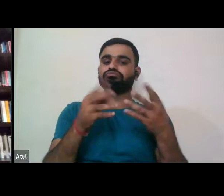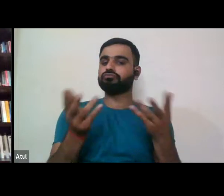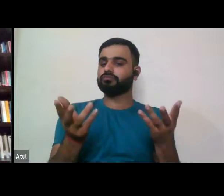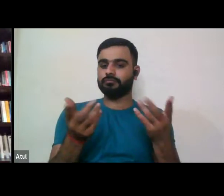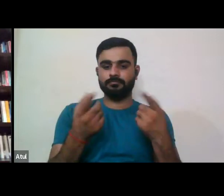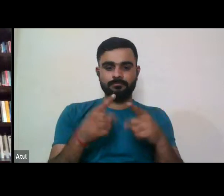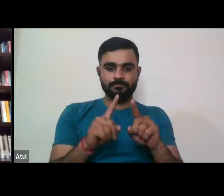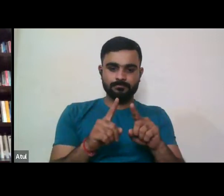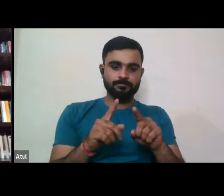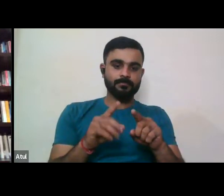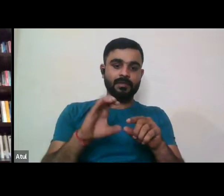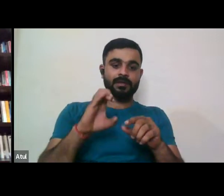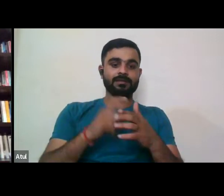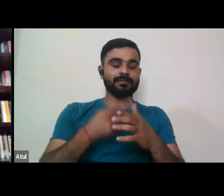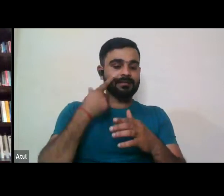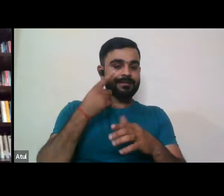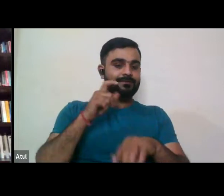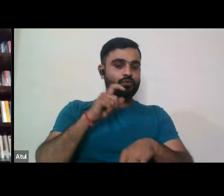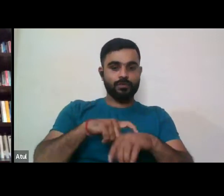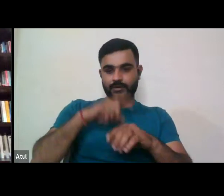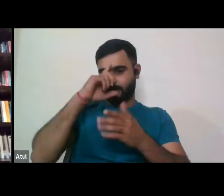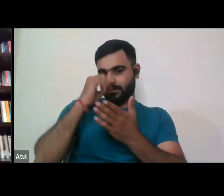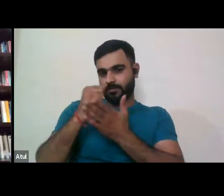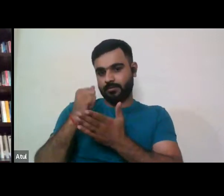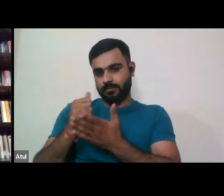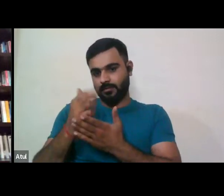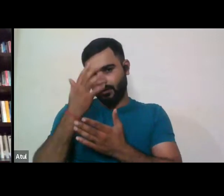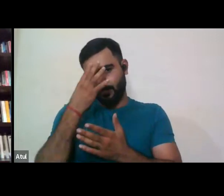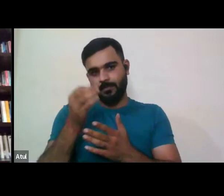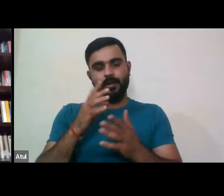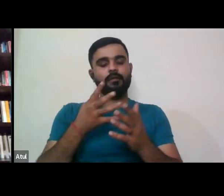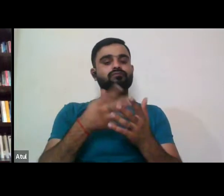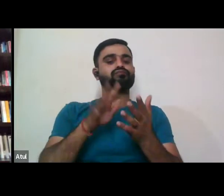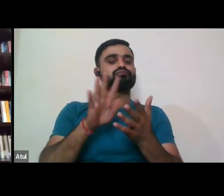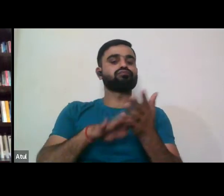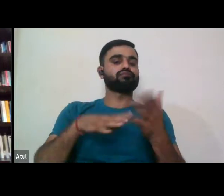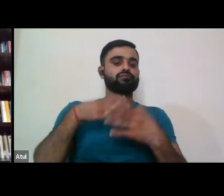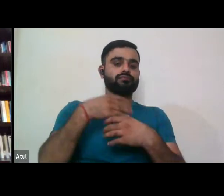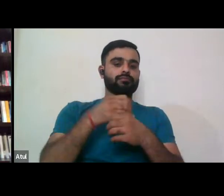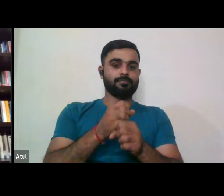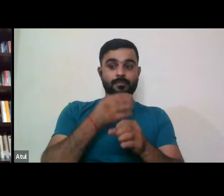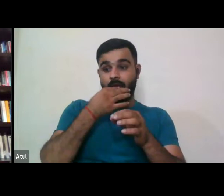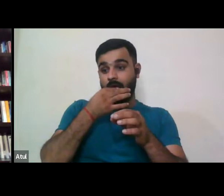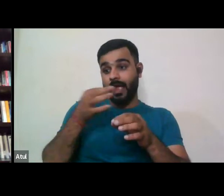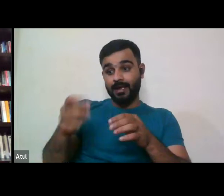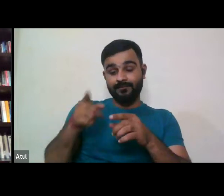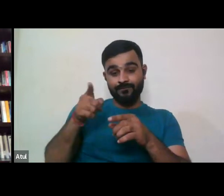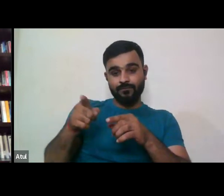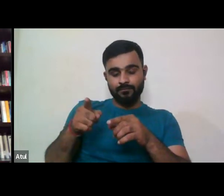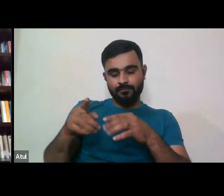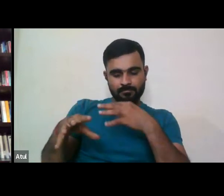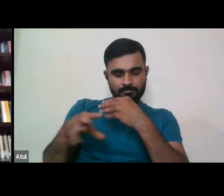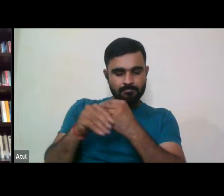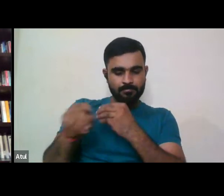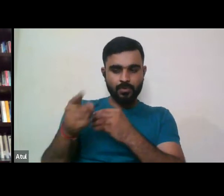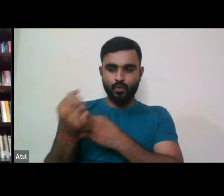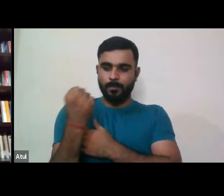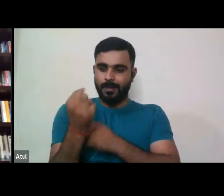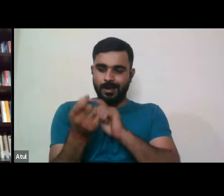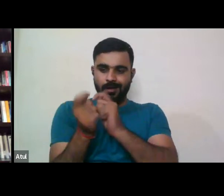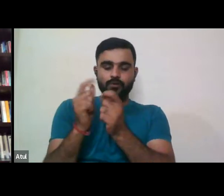right? CJI takes these decisions, he is master of the roster, and you're asking him to curtail his